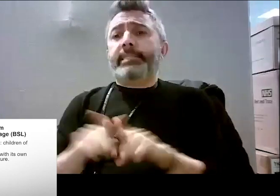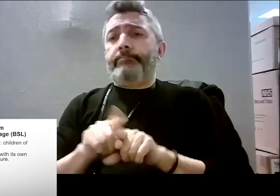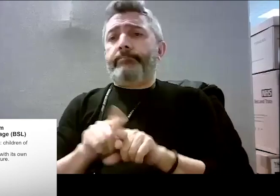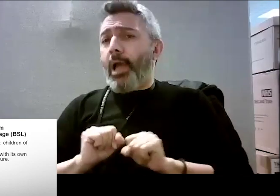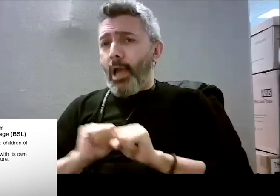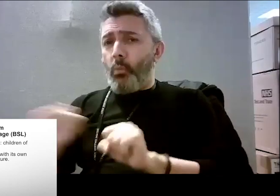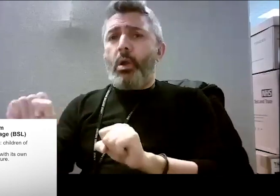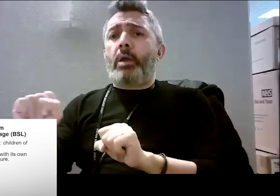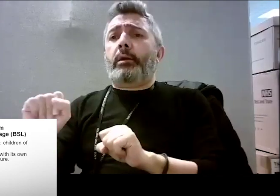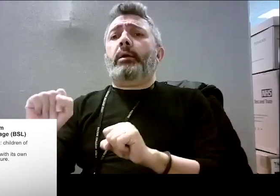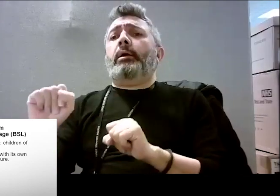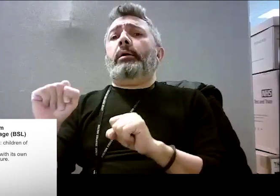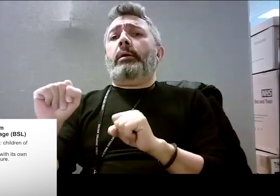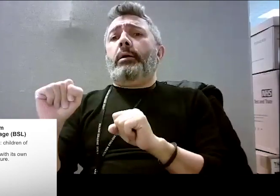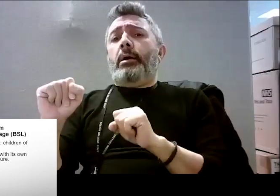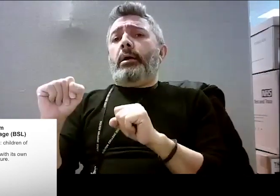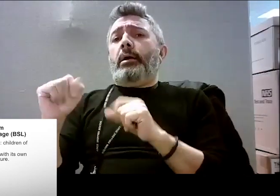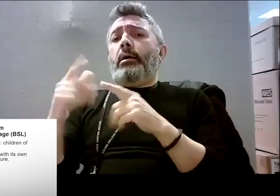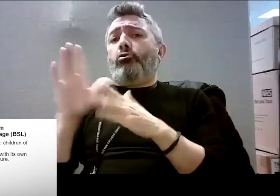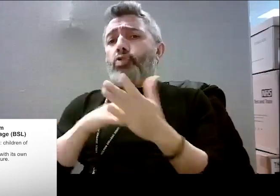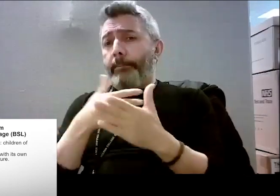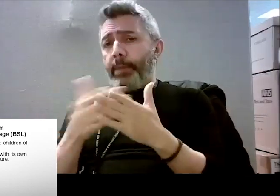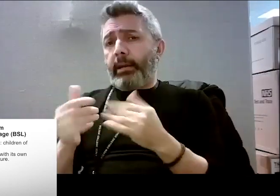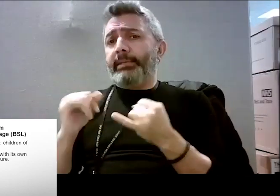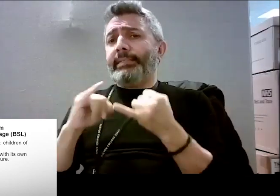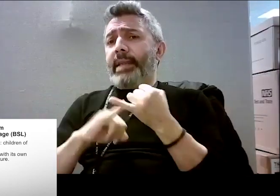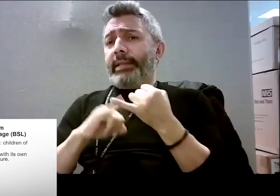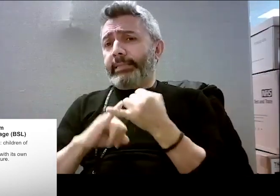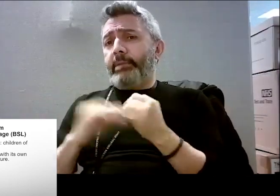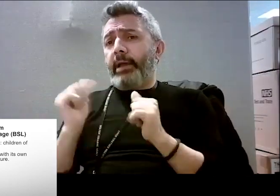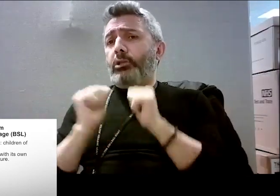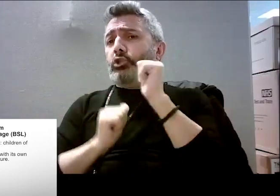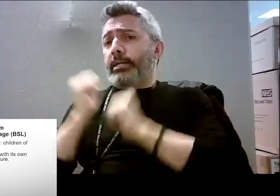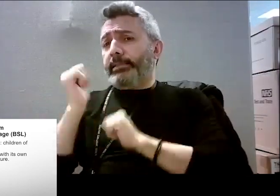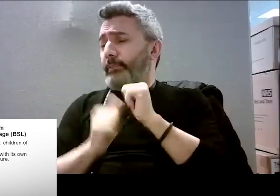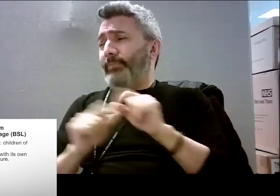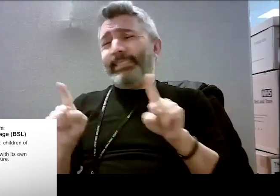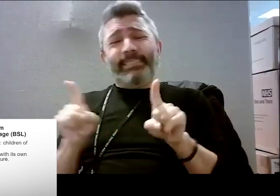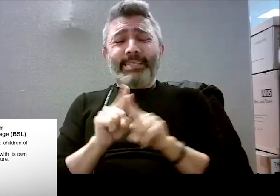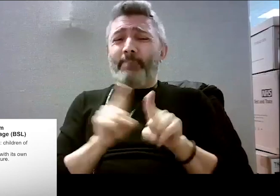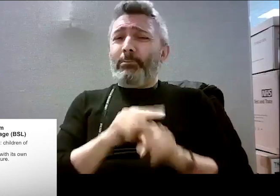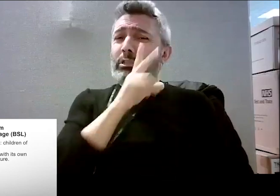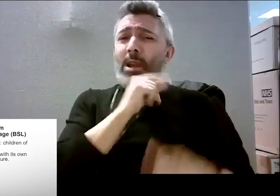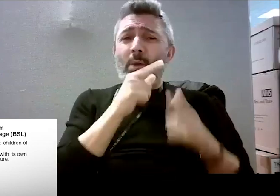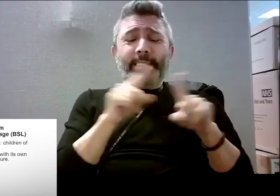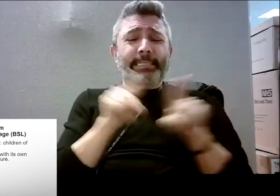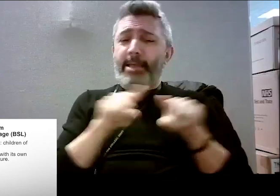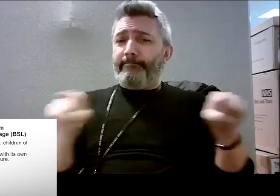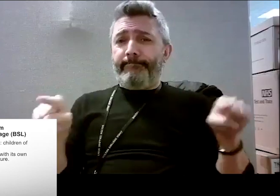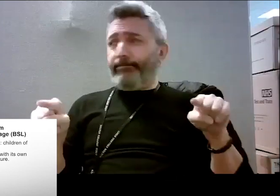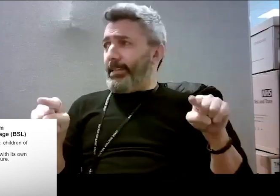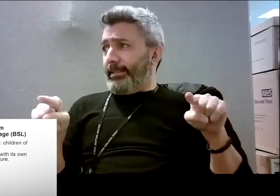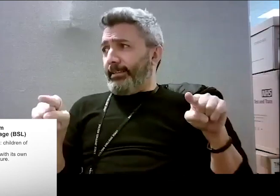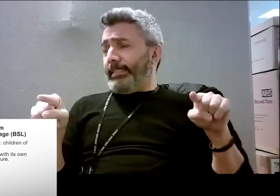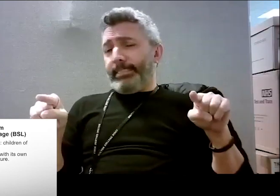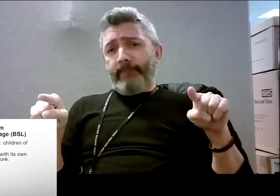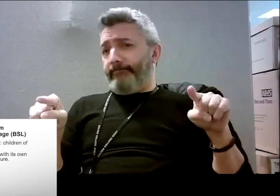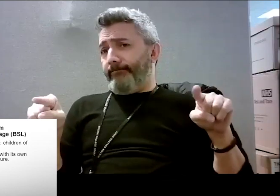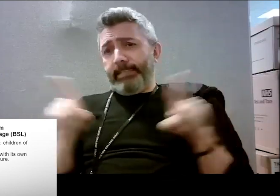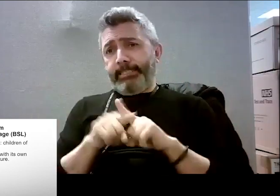So sign language has its own grammar, it's got its own syntax, it's got its own structure, exactly the same way